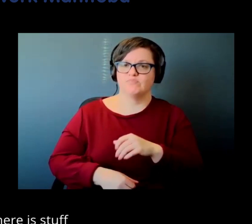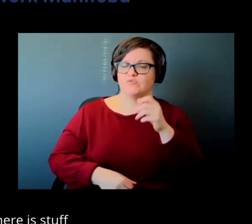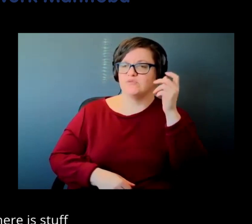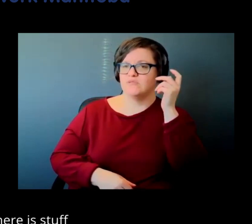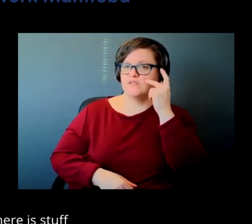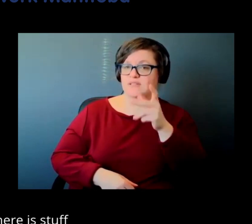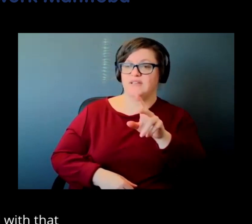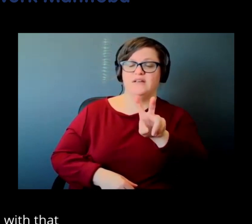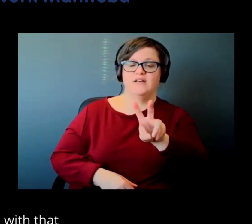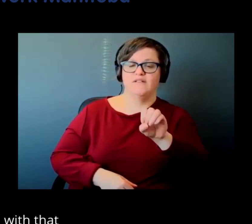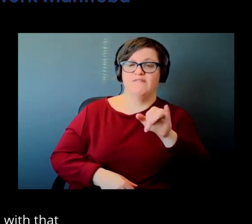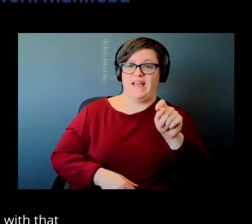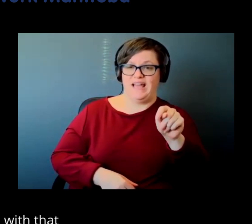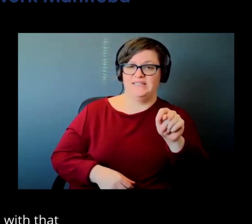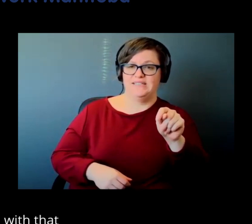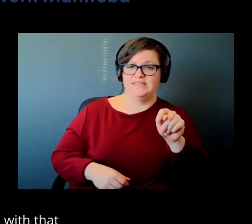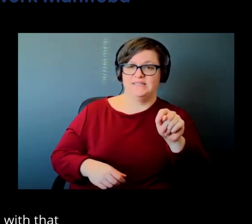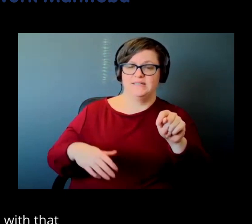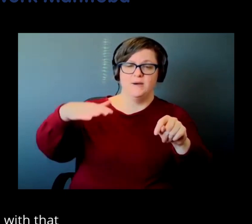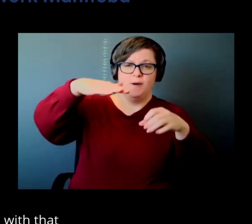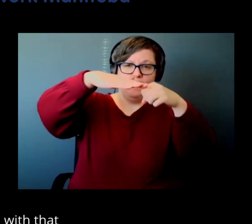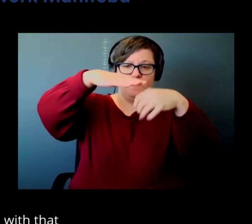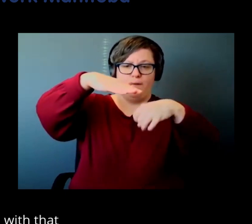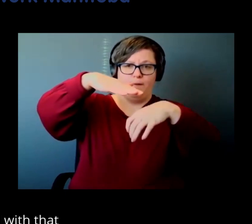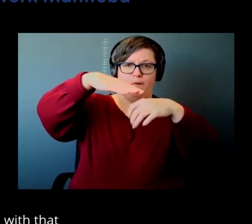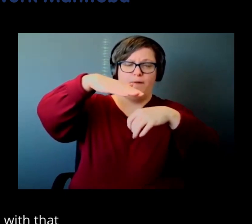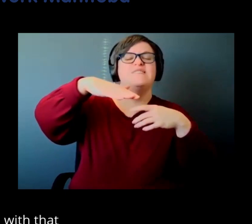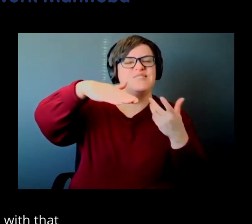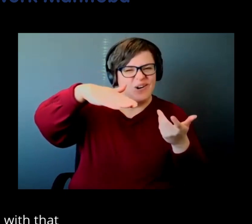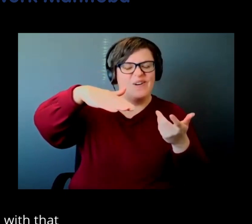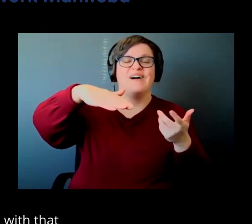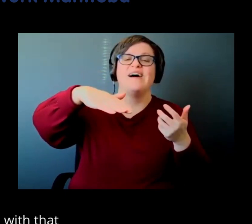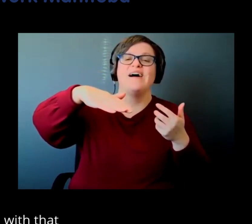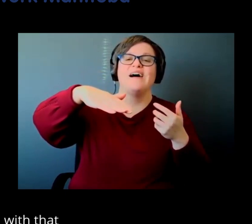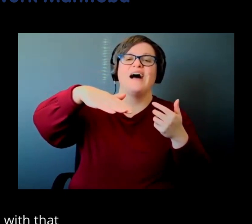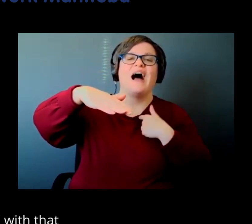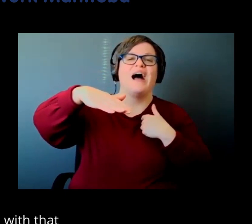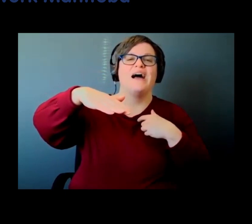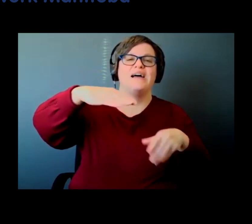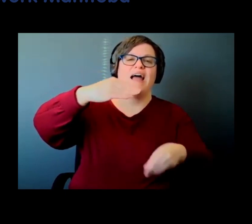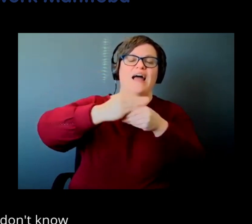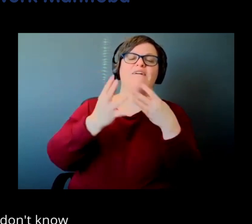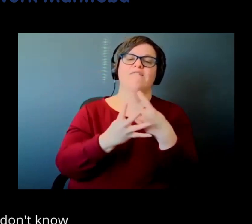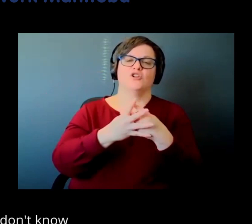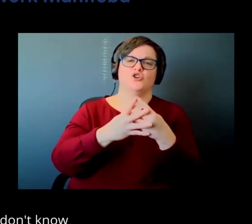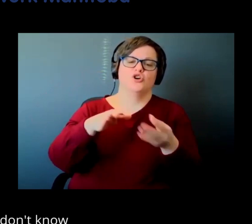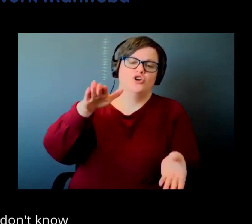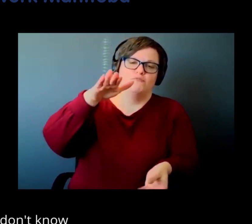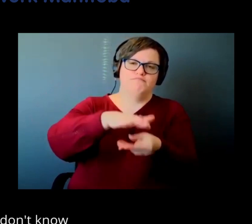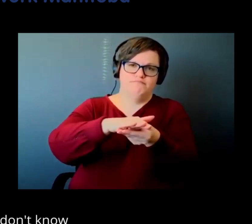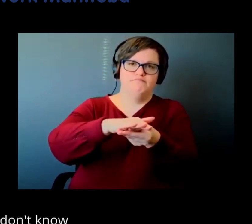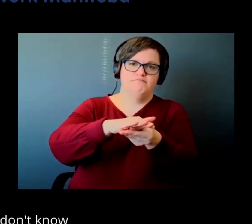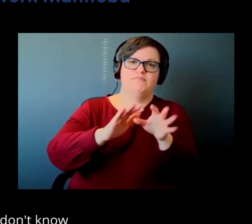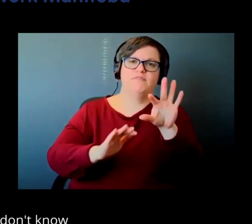the vents. So I had help with that, put an air filter thingy there. And then I really don't